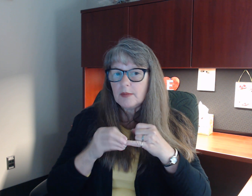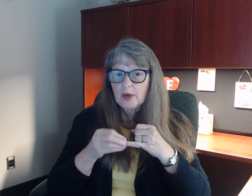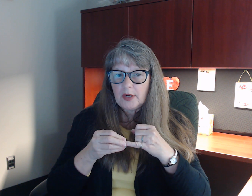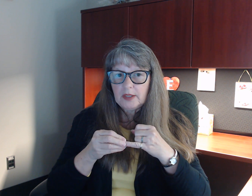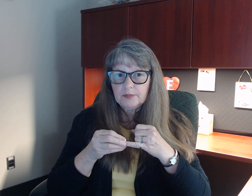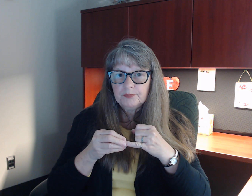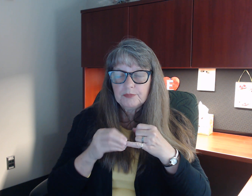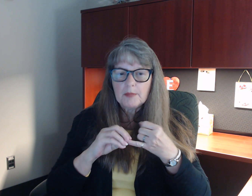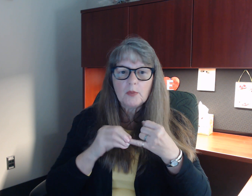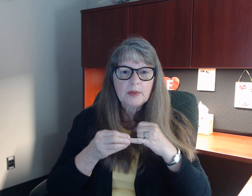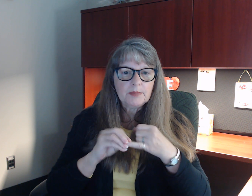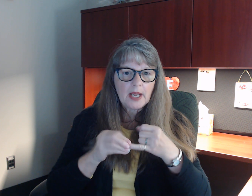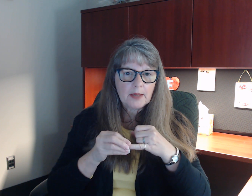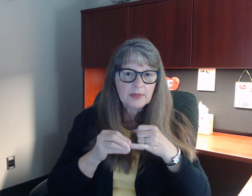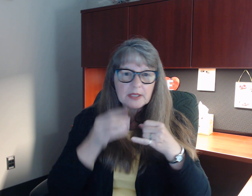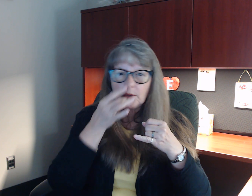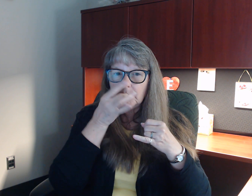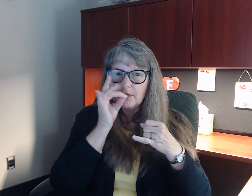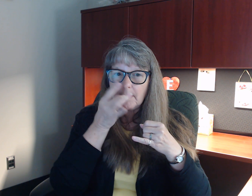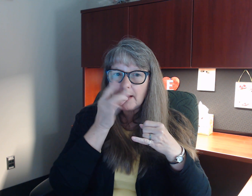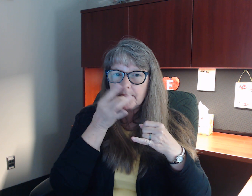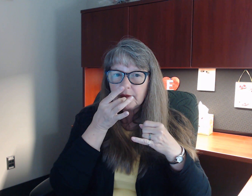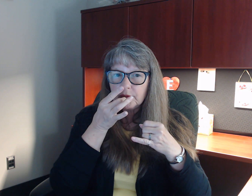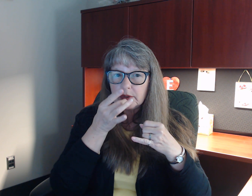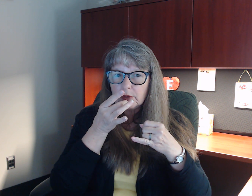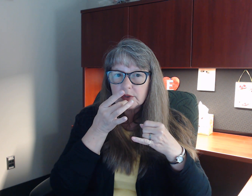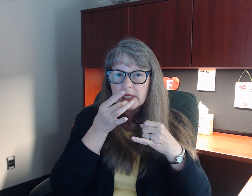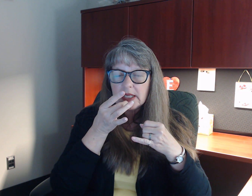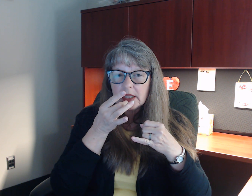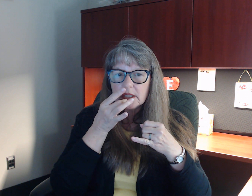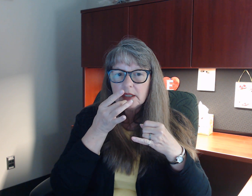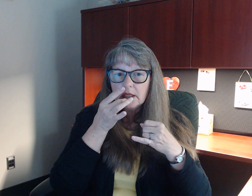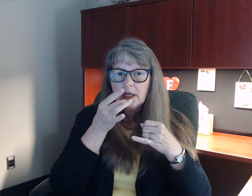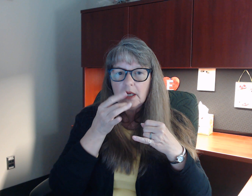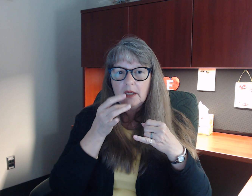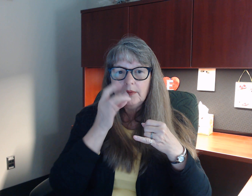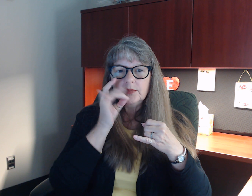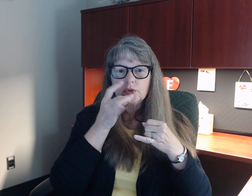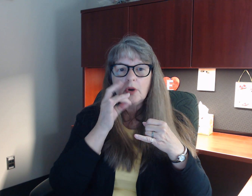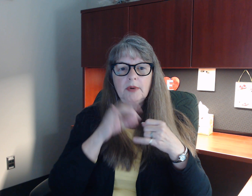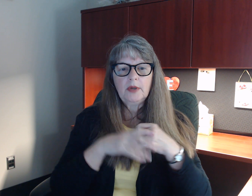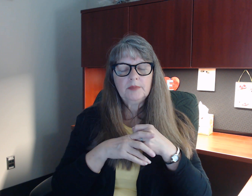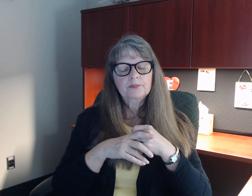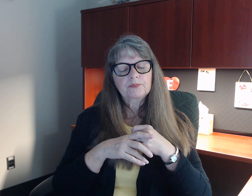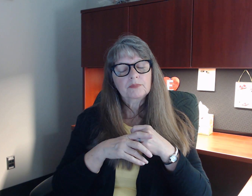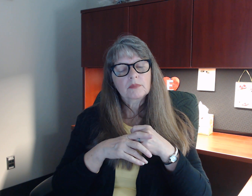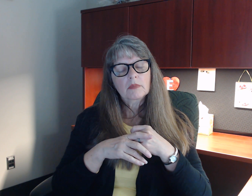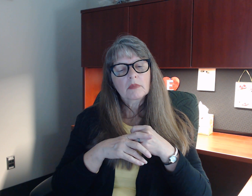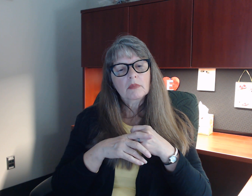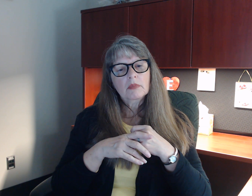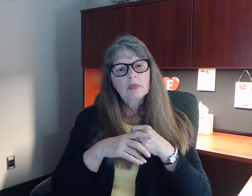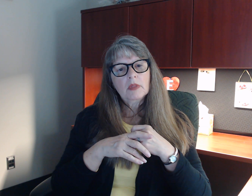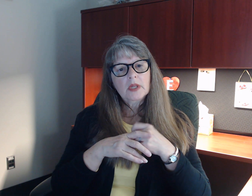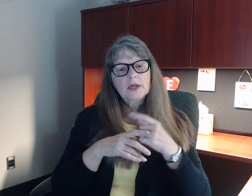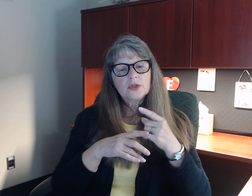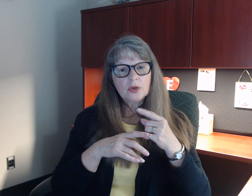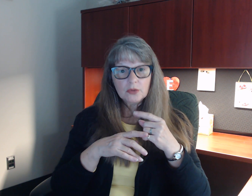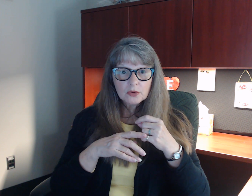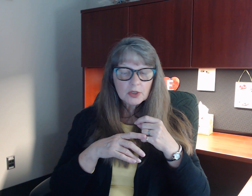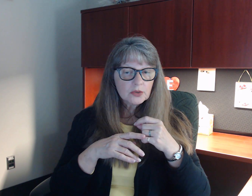strawberry. Remember, we kind of picked that up, and they might pick it for their teeth. Strawberry. So you could do. I